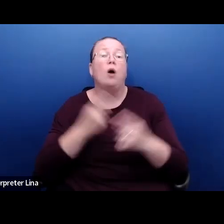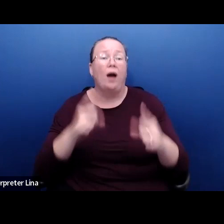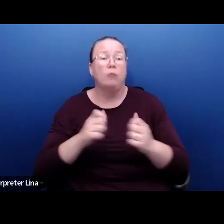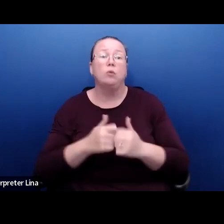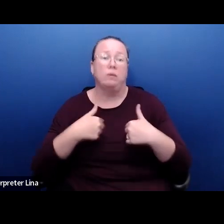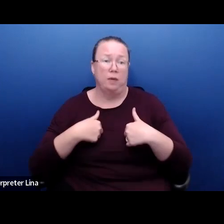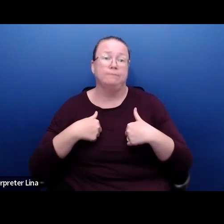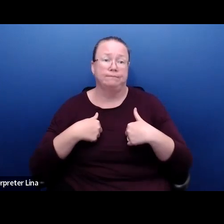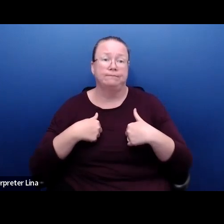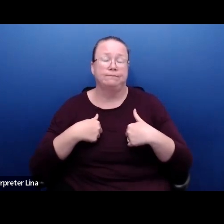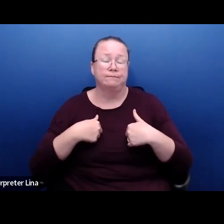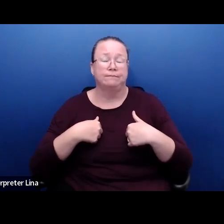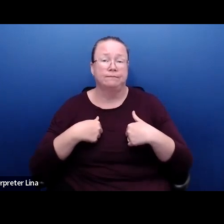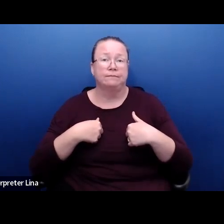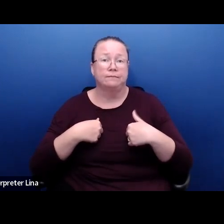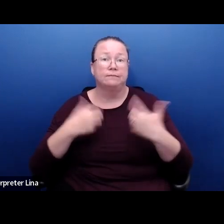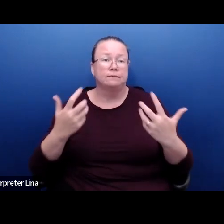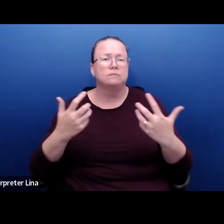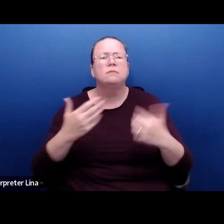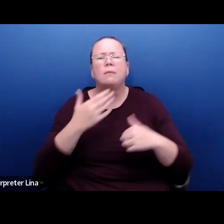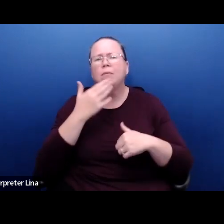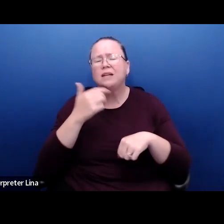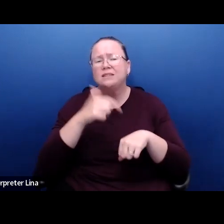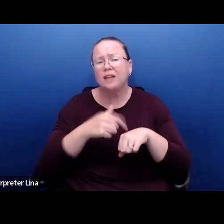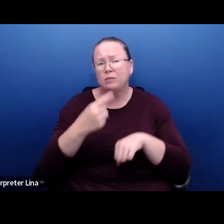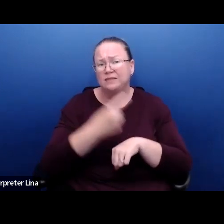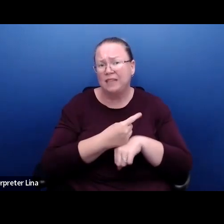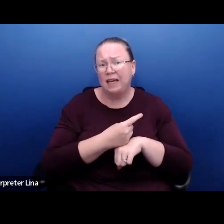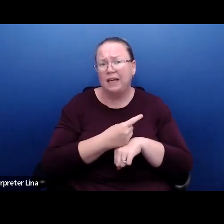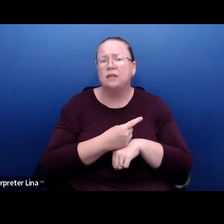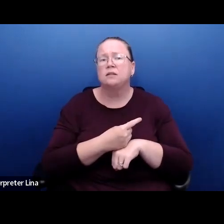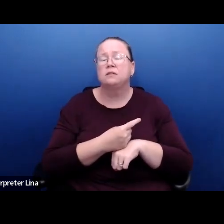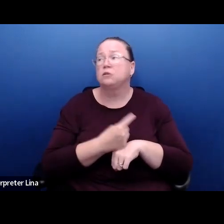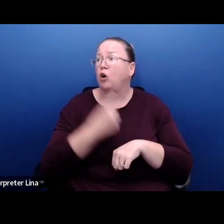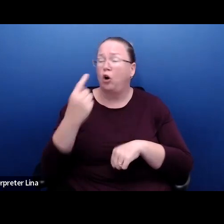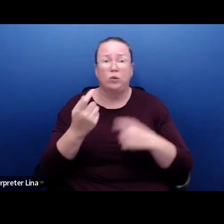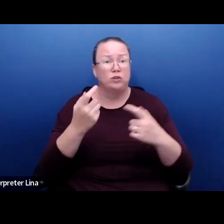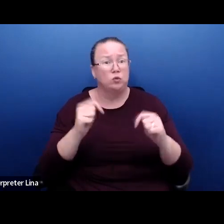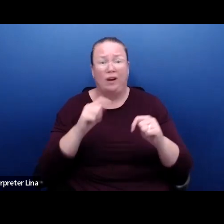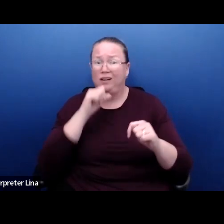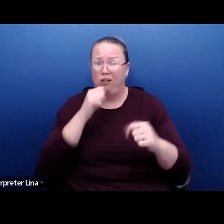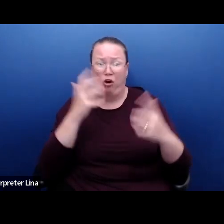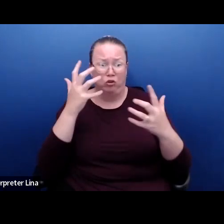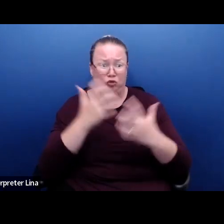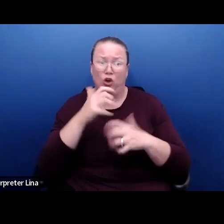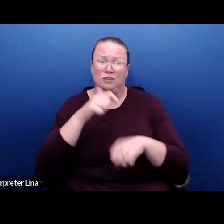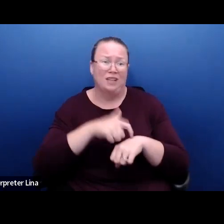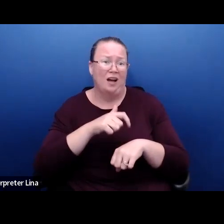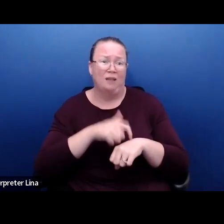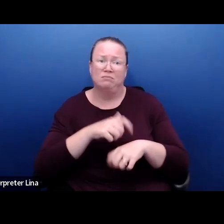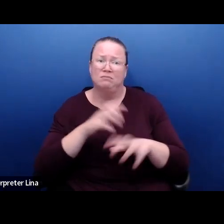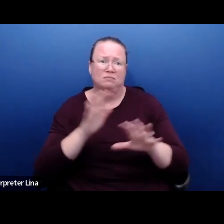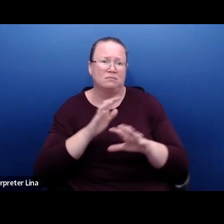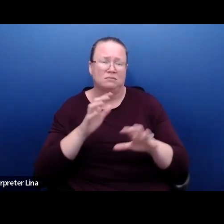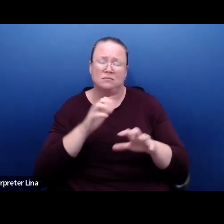me. And what's the best time of day? I always try to avoid dark home visits if possible.